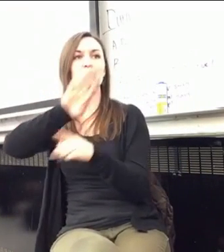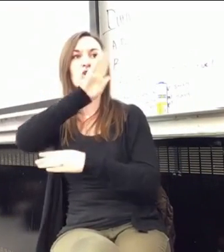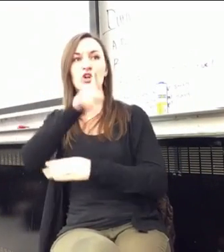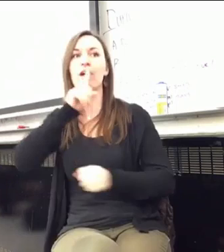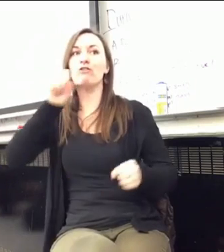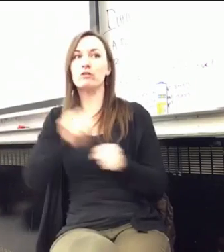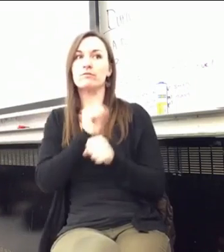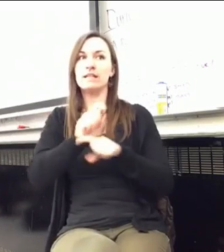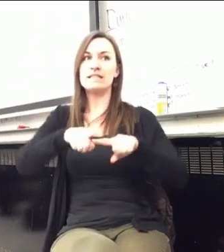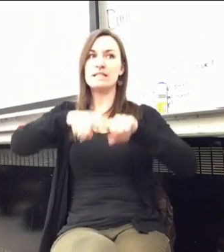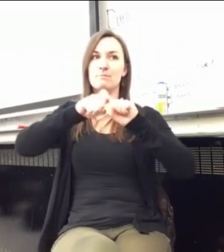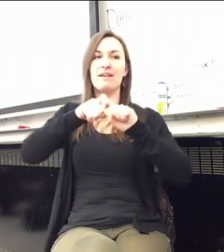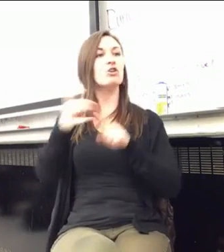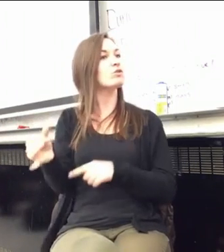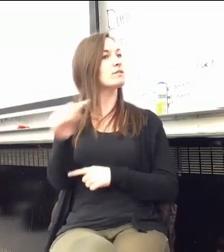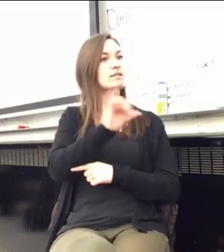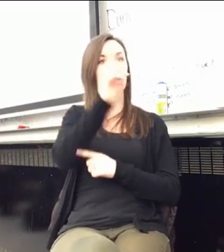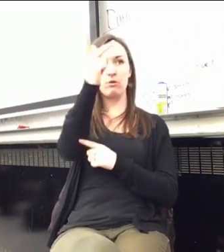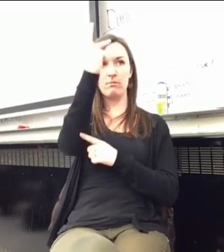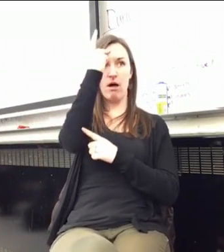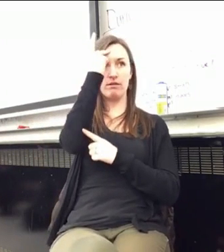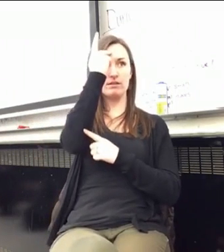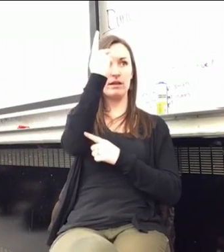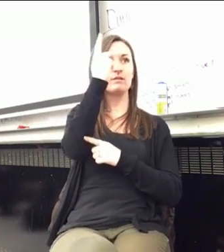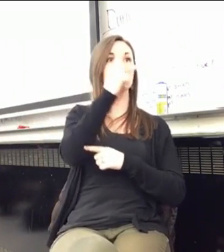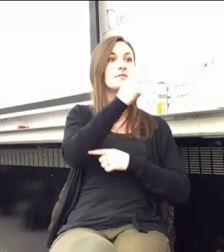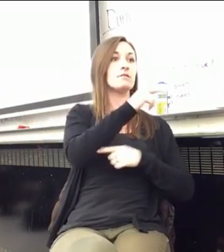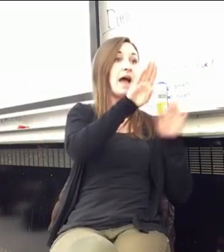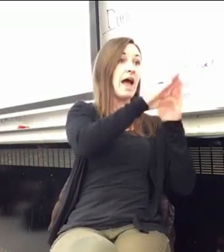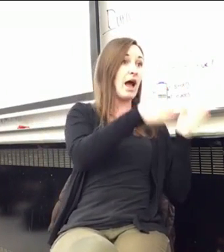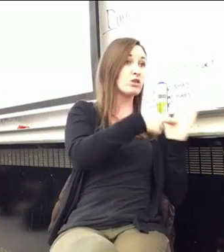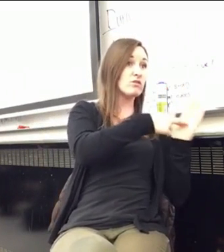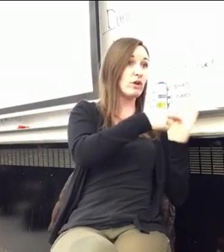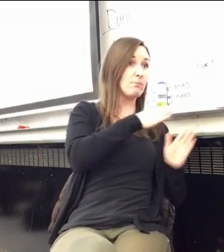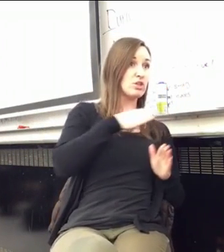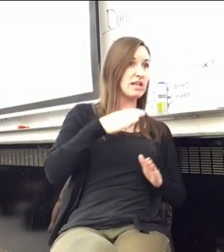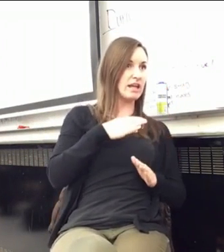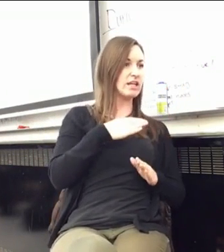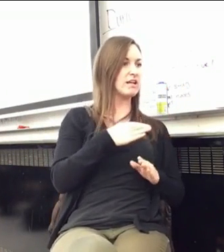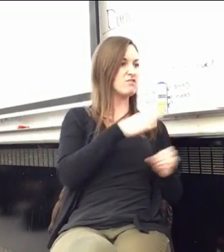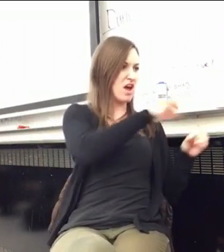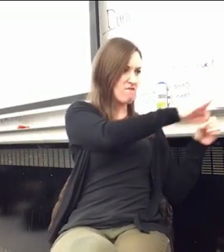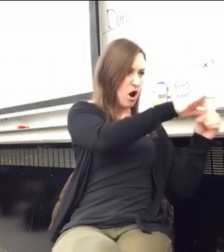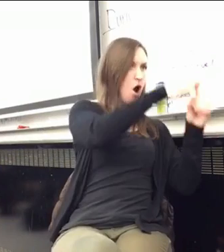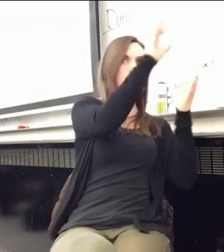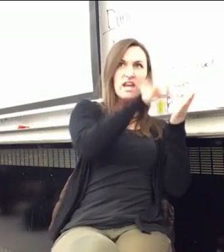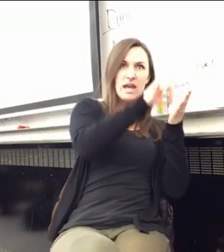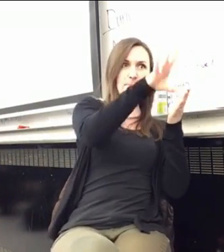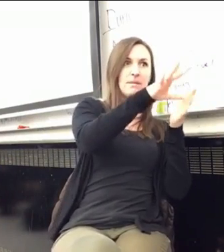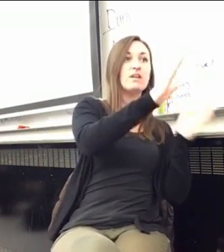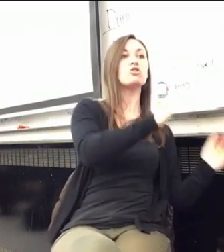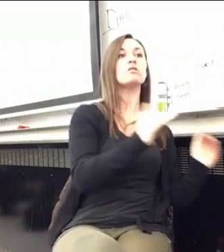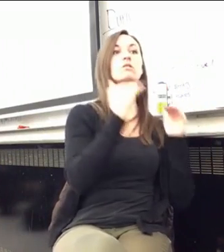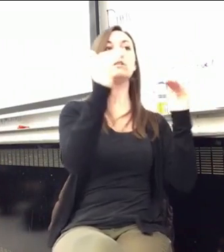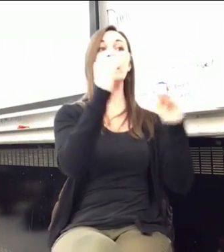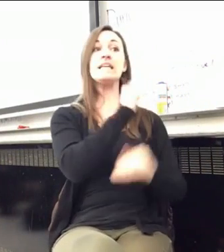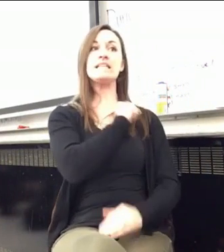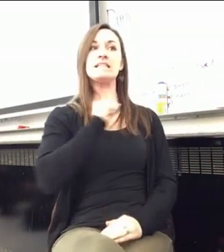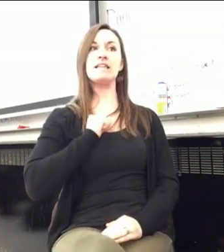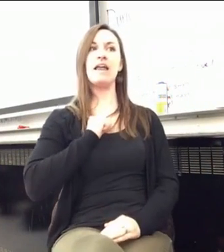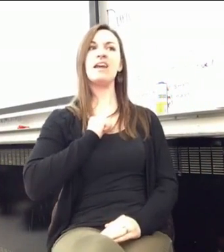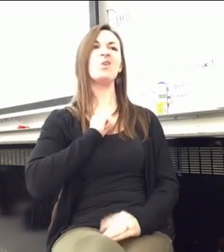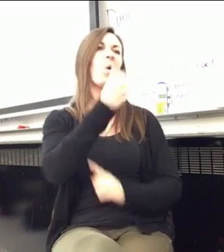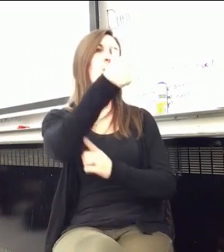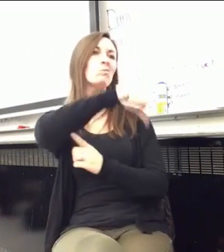But according to the U.S. politics, you were impeached, you were just never confirmed the impeachment, and you weren't kicked out. So that's what happens with Bill